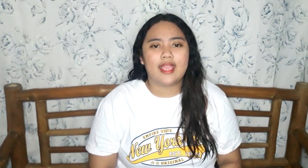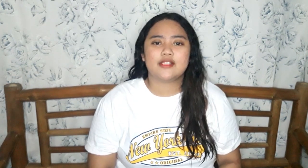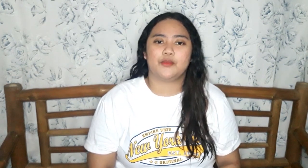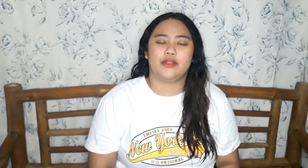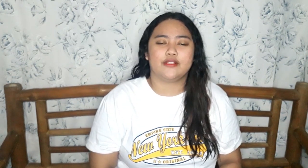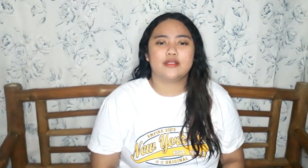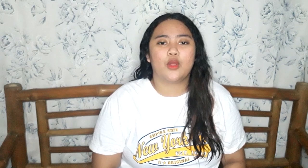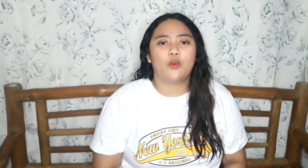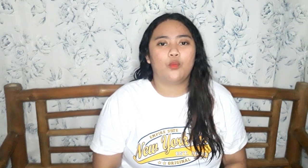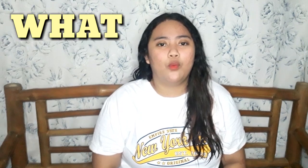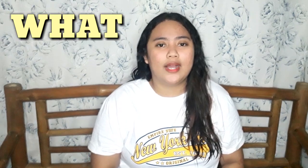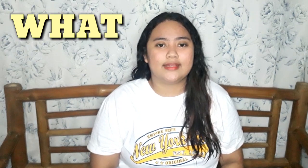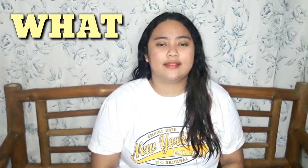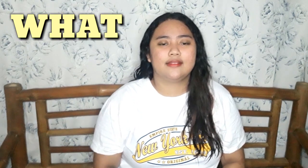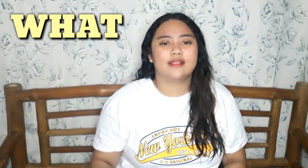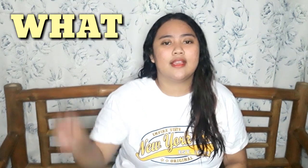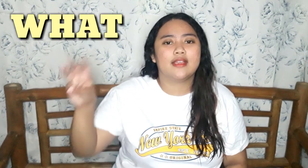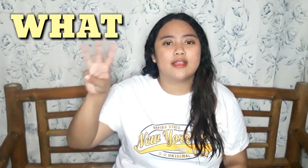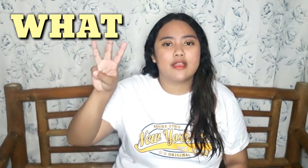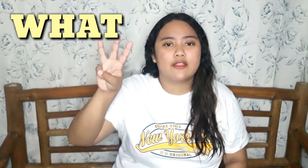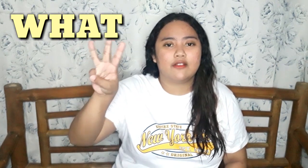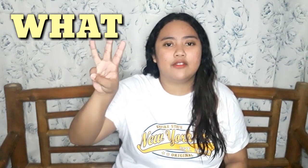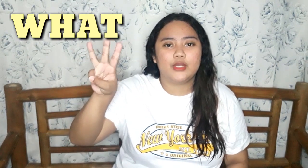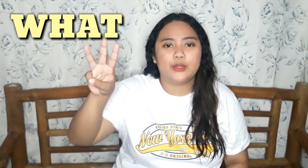Next word. What.